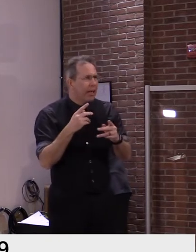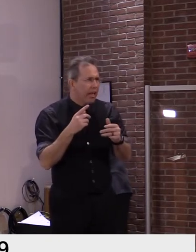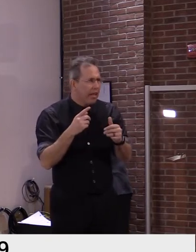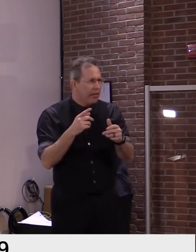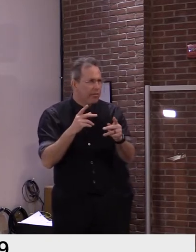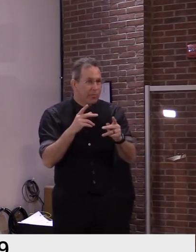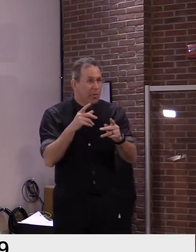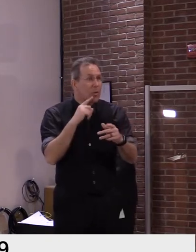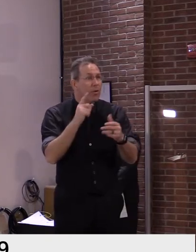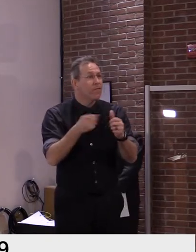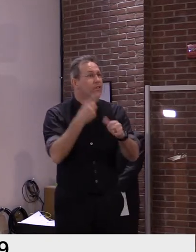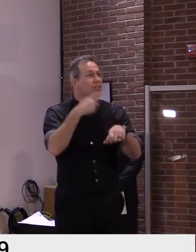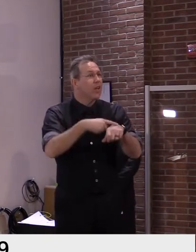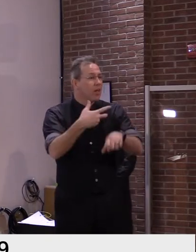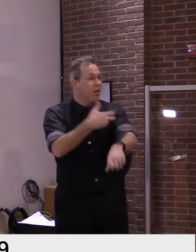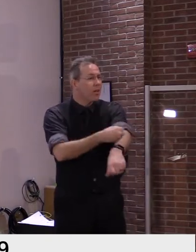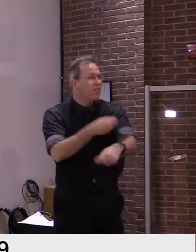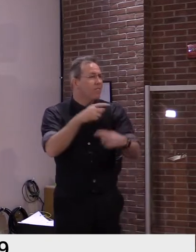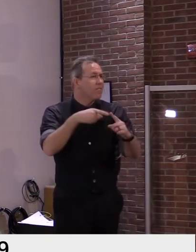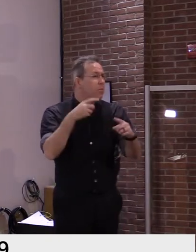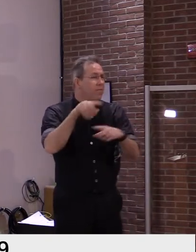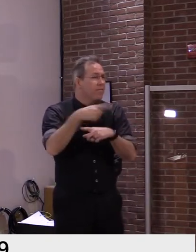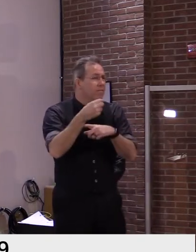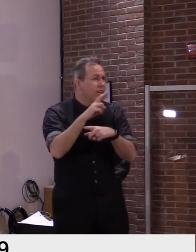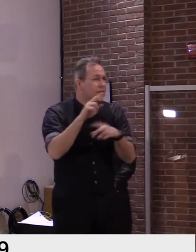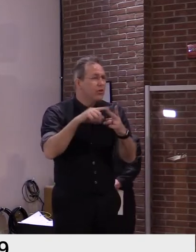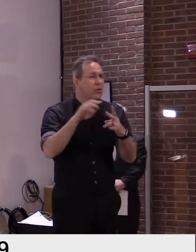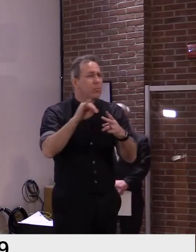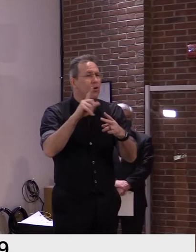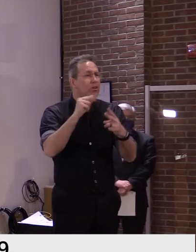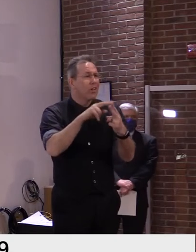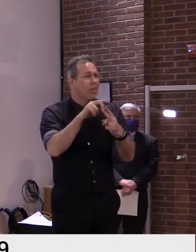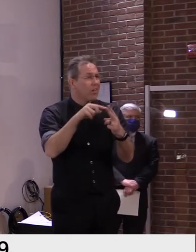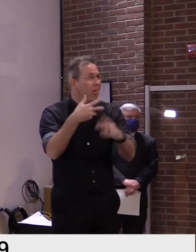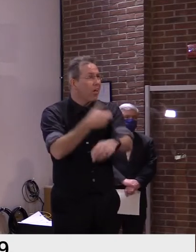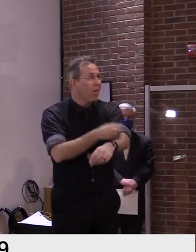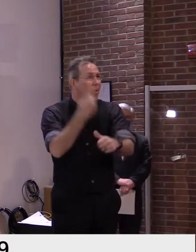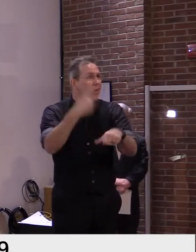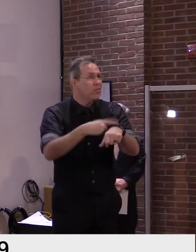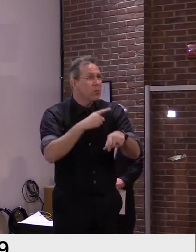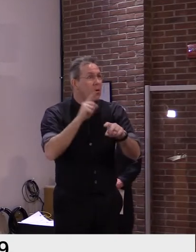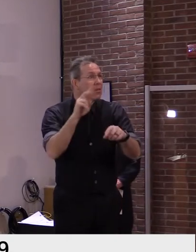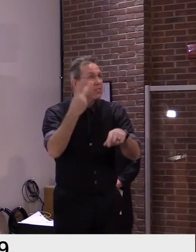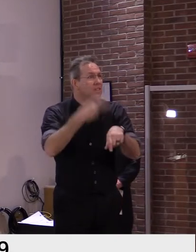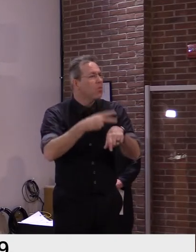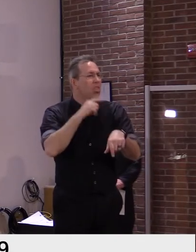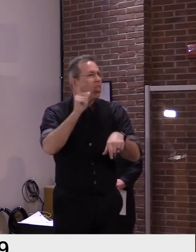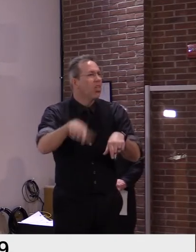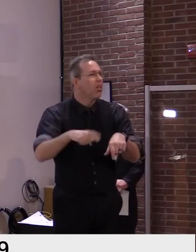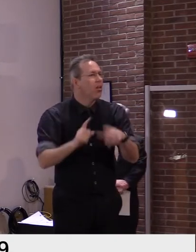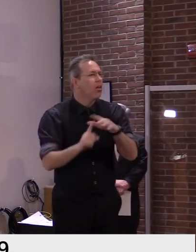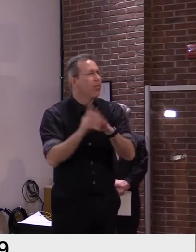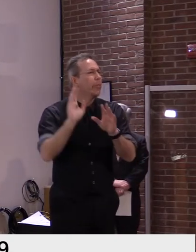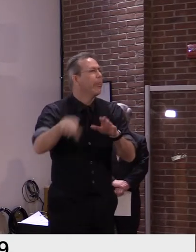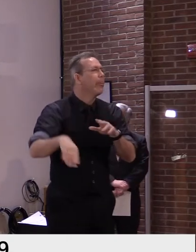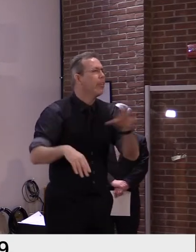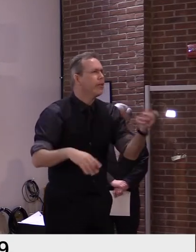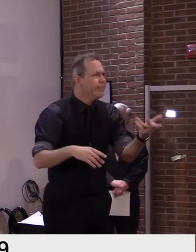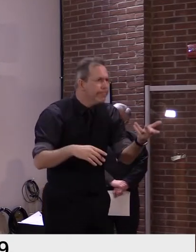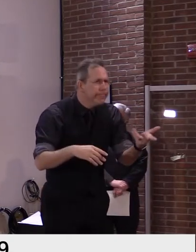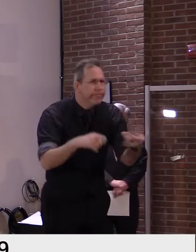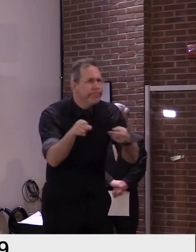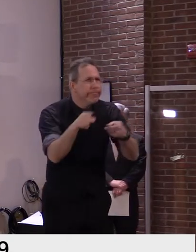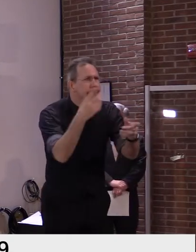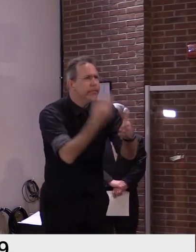Populations that have been raised in that vein are the homeless population. And I apologize to college students, but they have